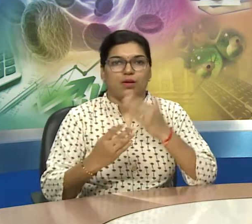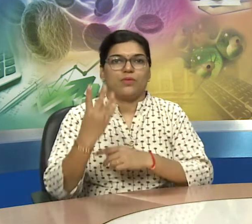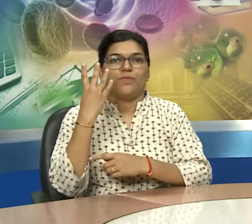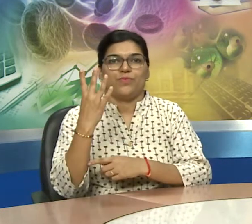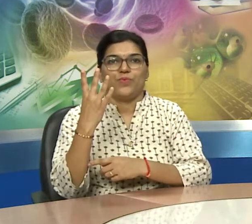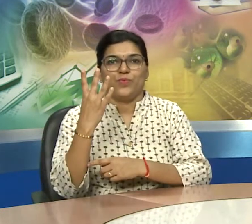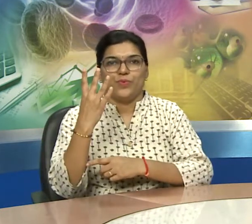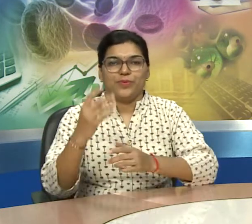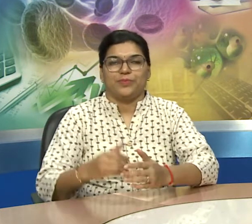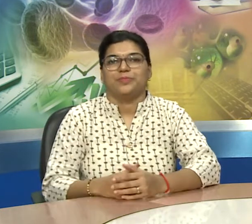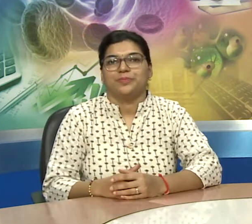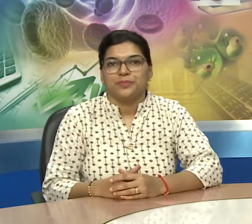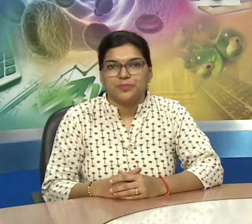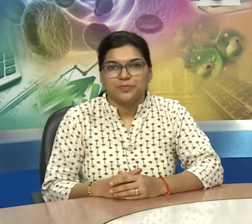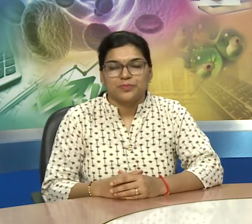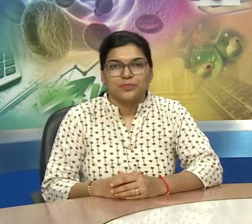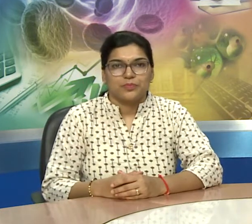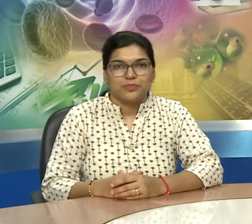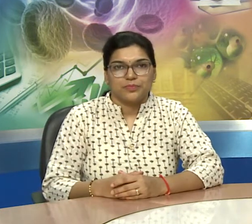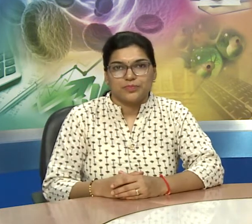We are doing video part 4.